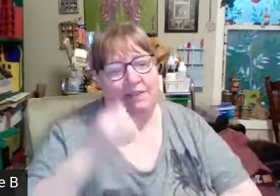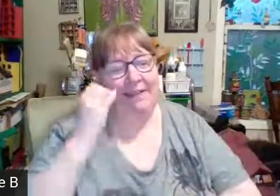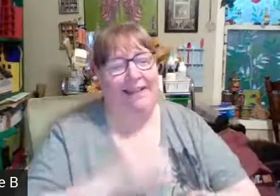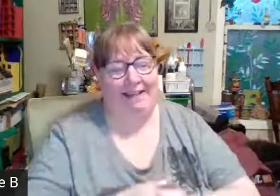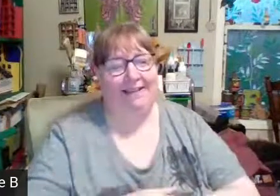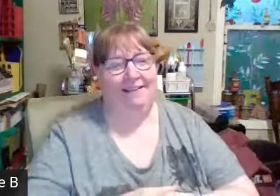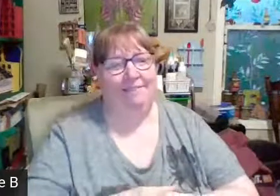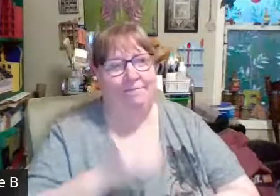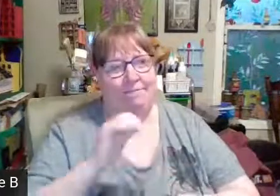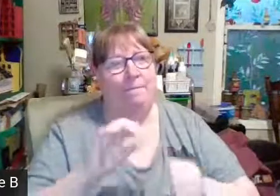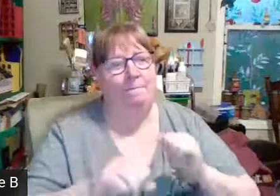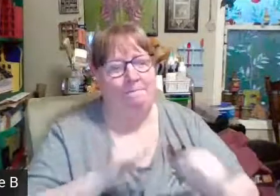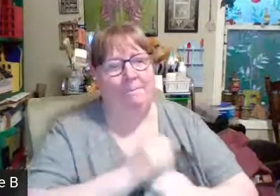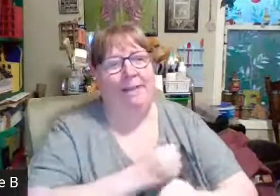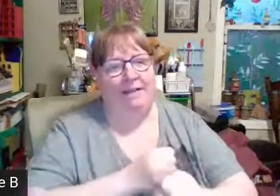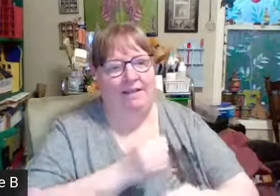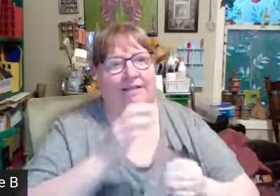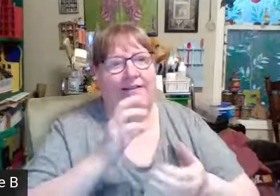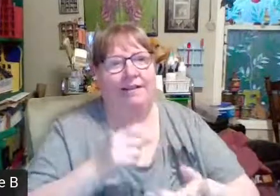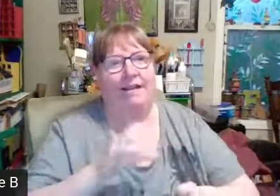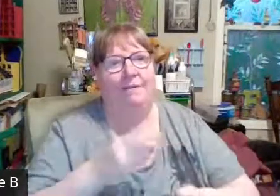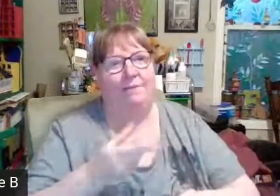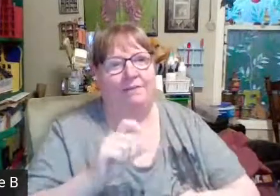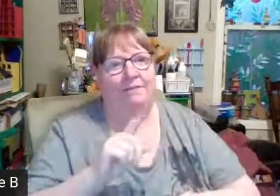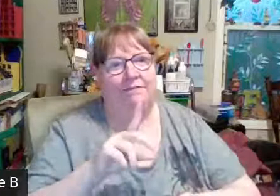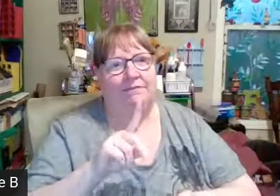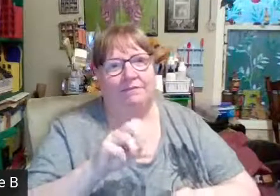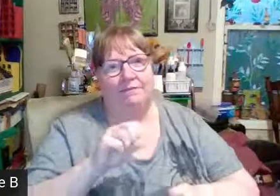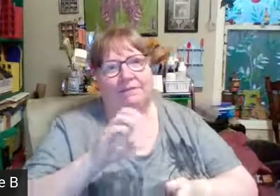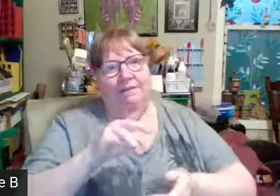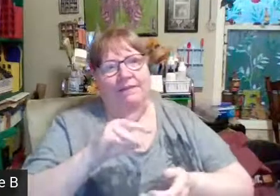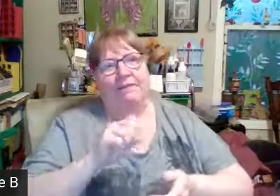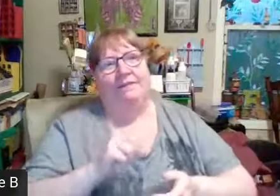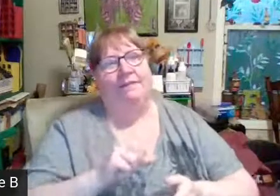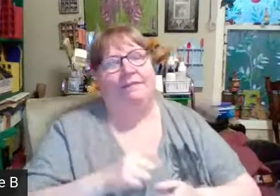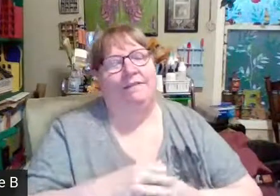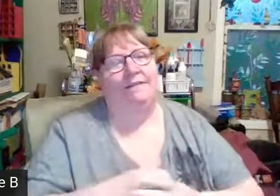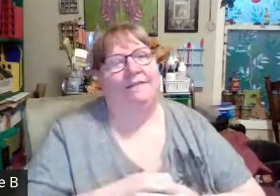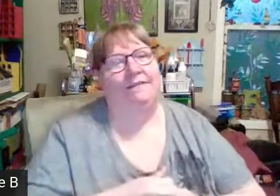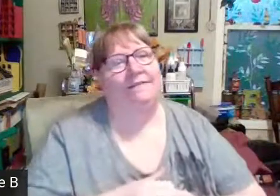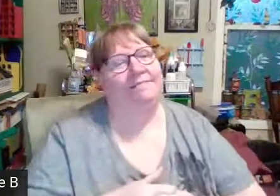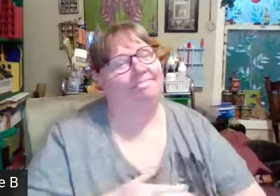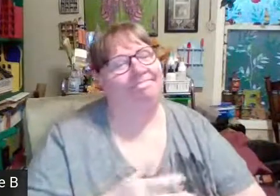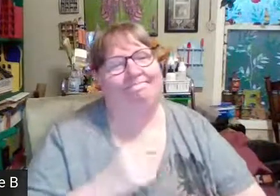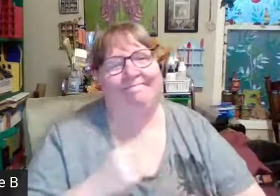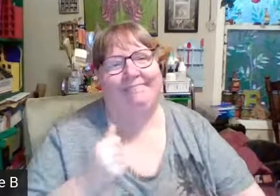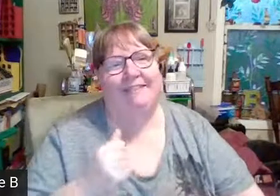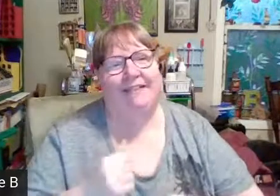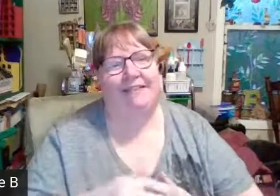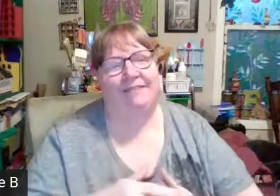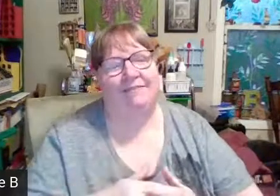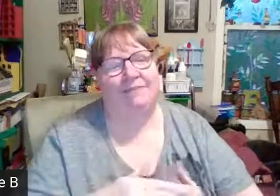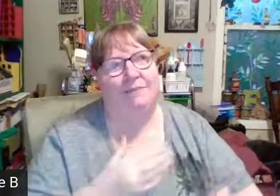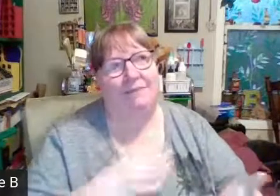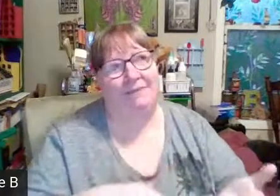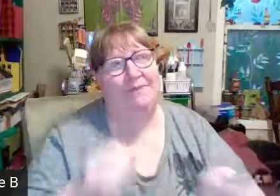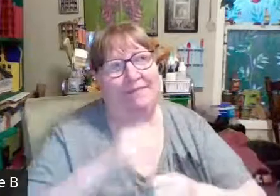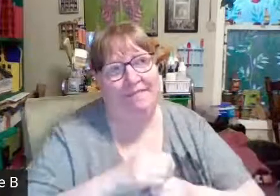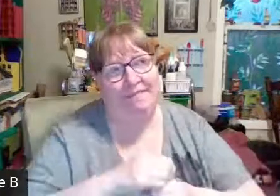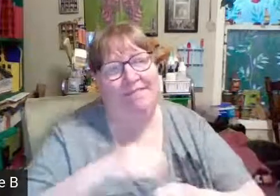they still haven't received them yet. And we ordered it in July. So sometimes we will hold off. And for those folks who are like,